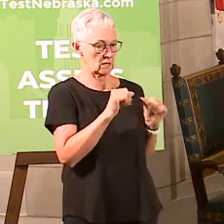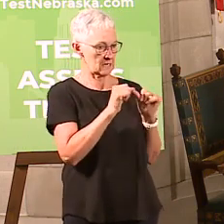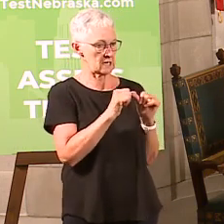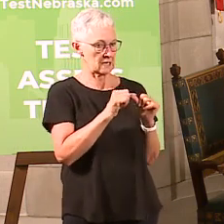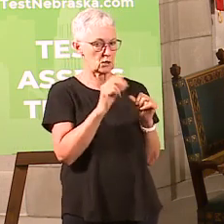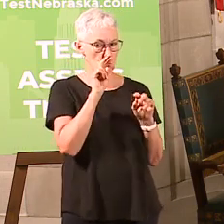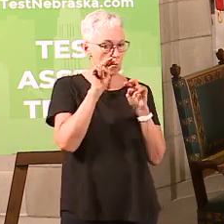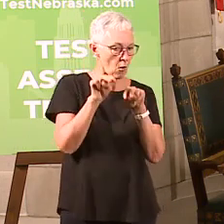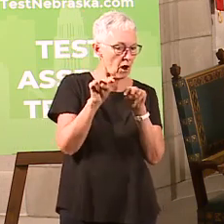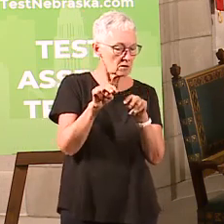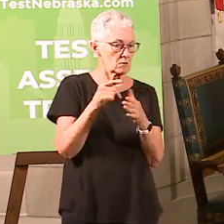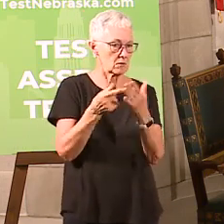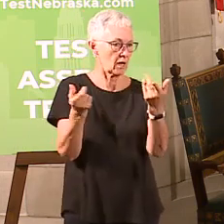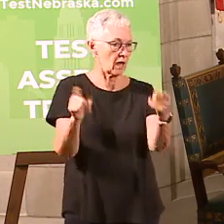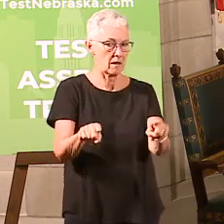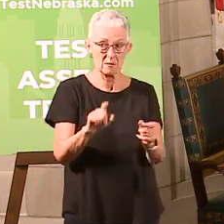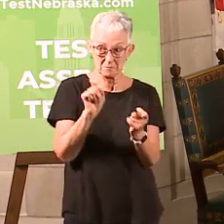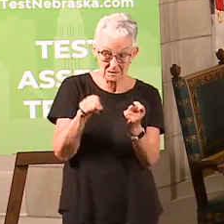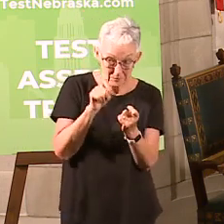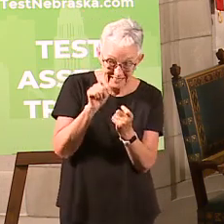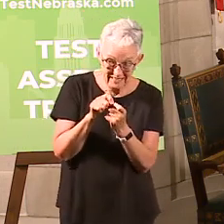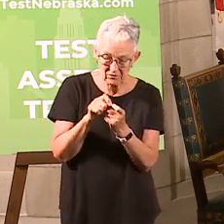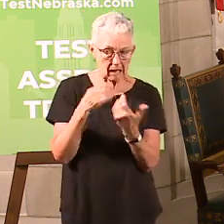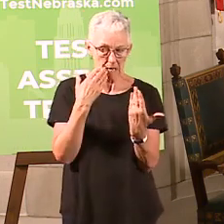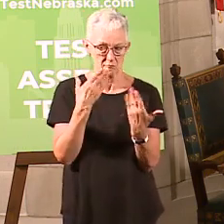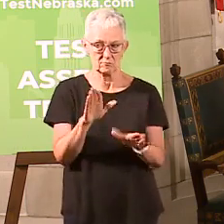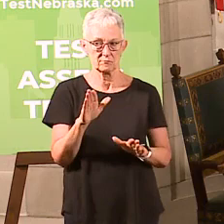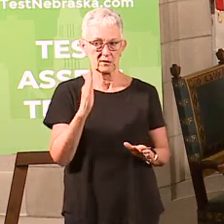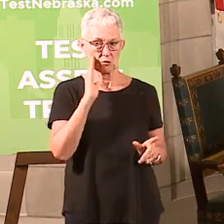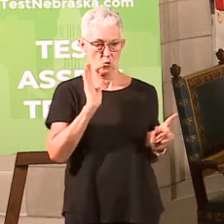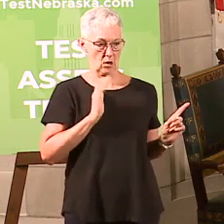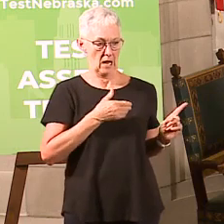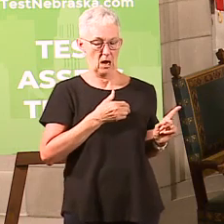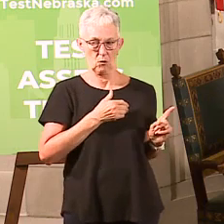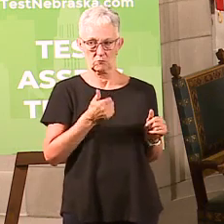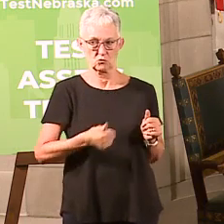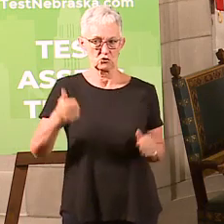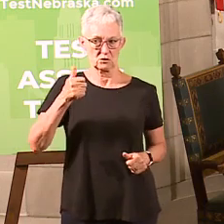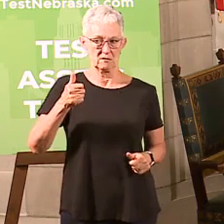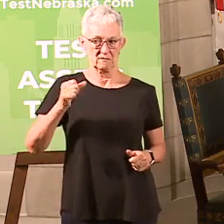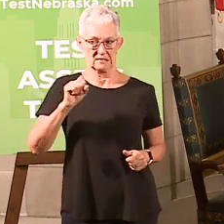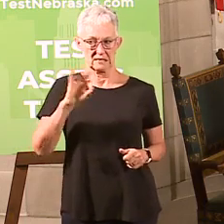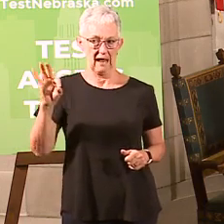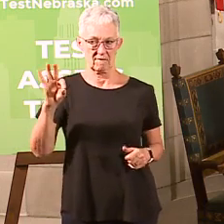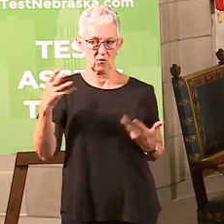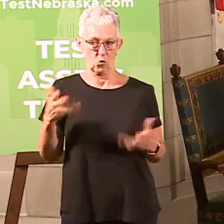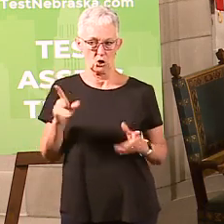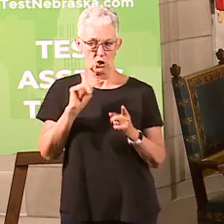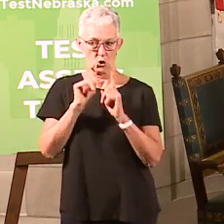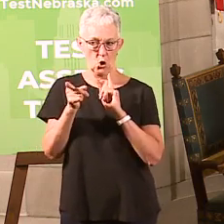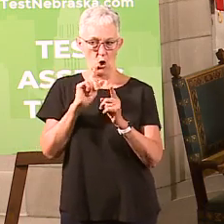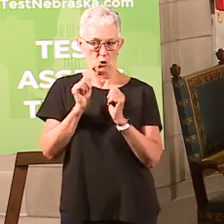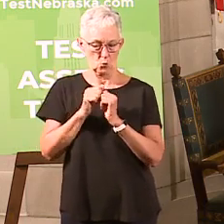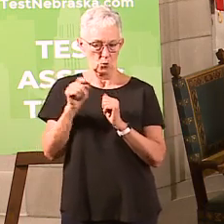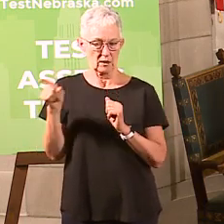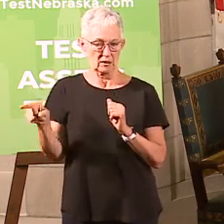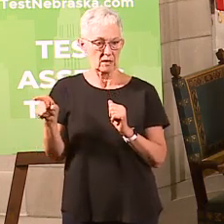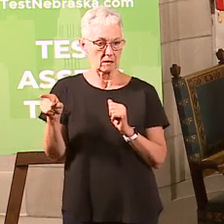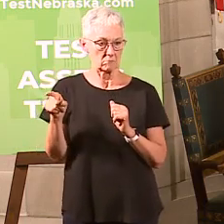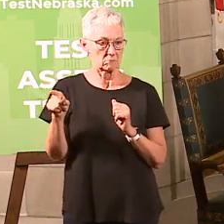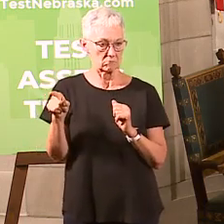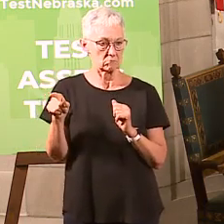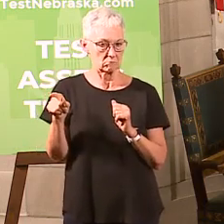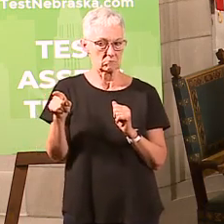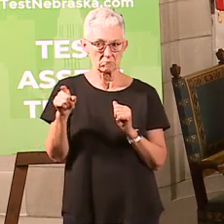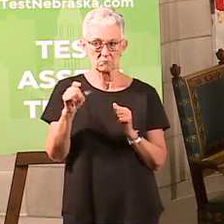I can't give you specifics with regard to that, but I know that the chief of staff has been talking to them about it. I don't know all the conversations, but we're